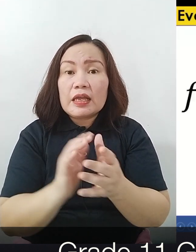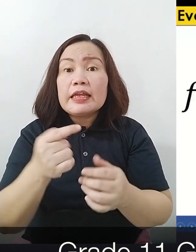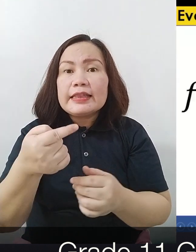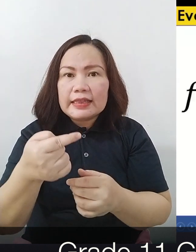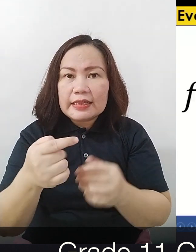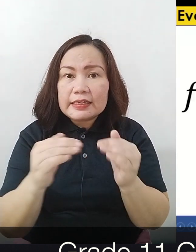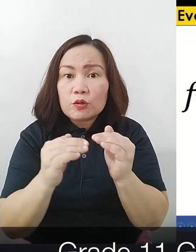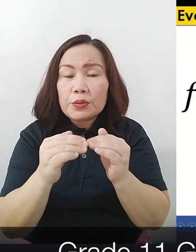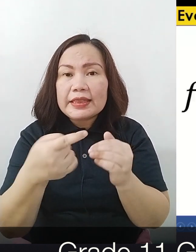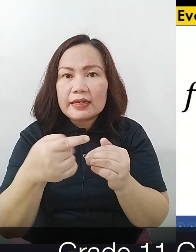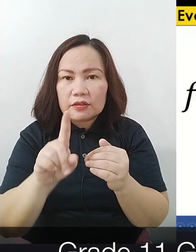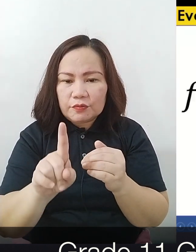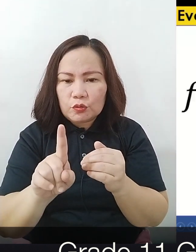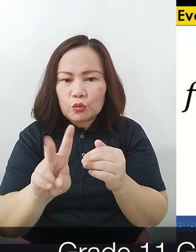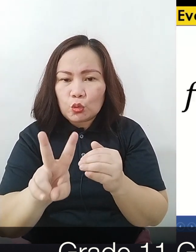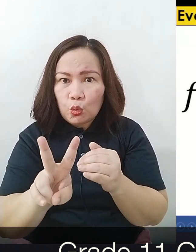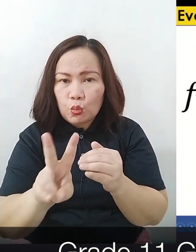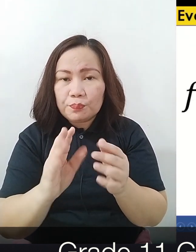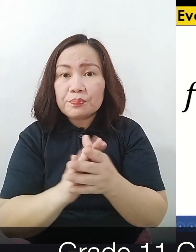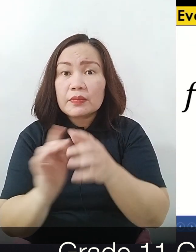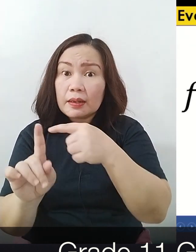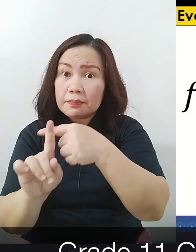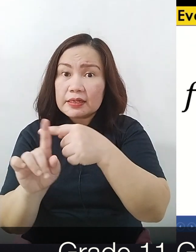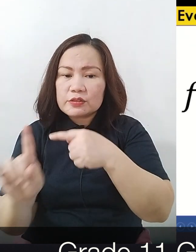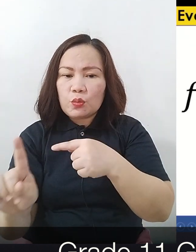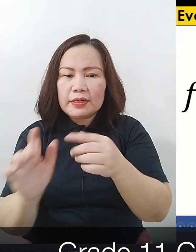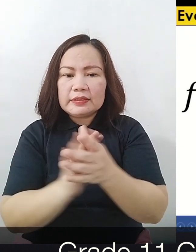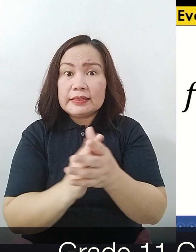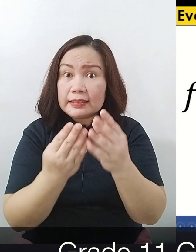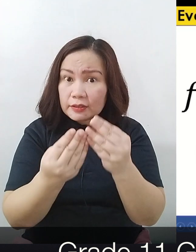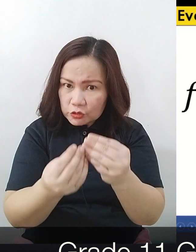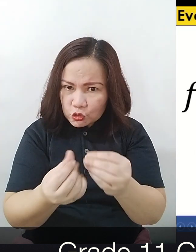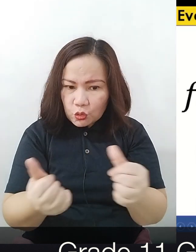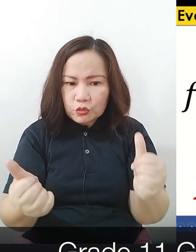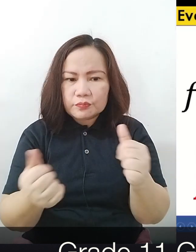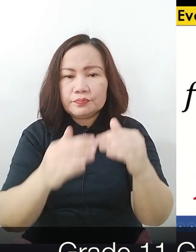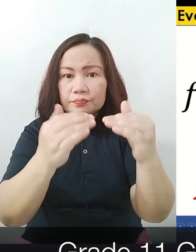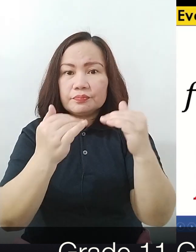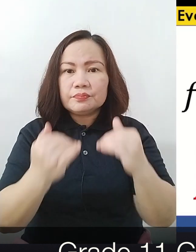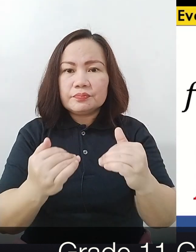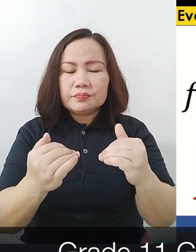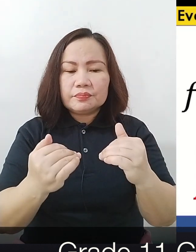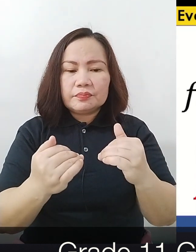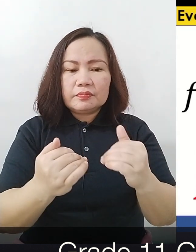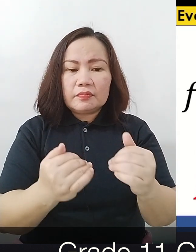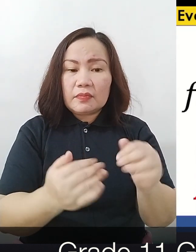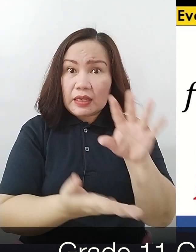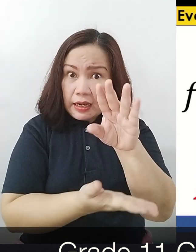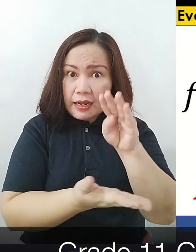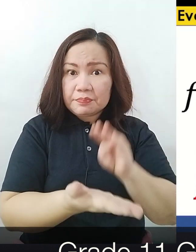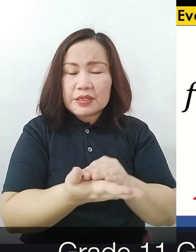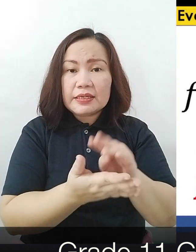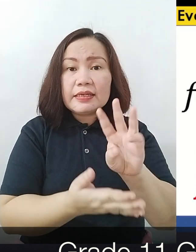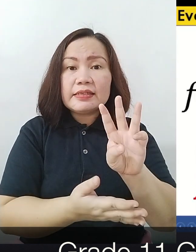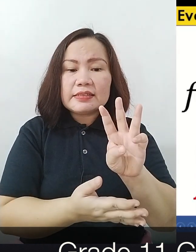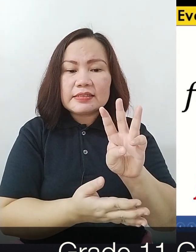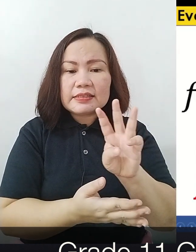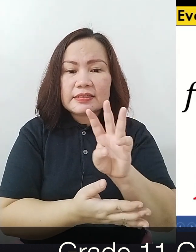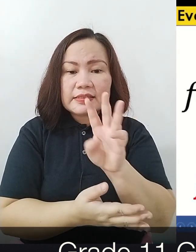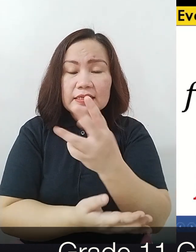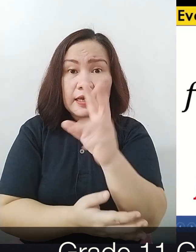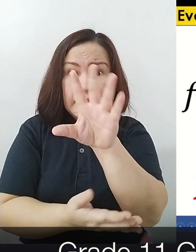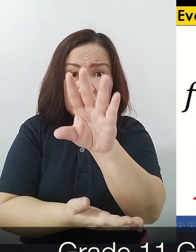1 is negative 2 plus 1. And then, perform the operation. So, copy